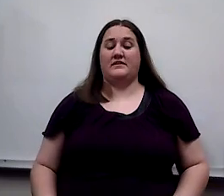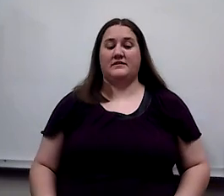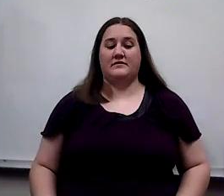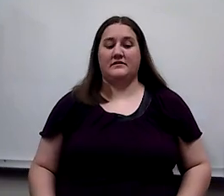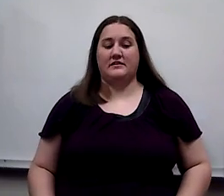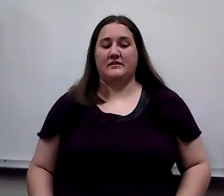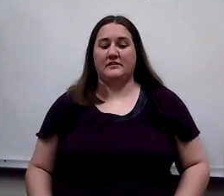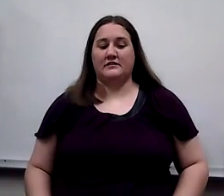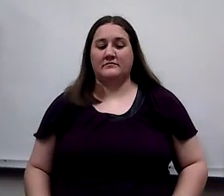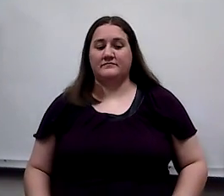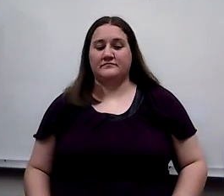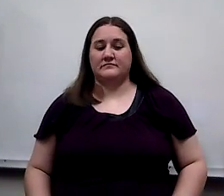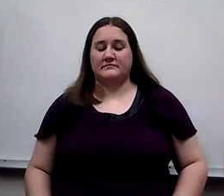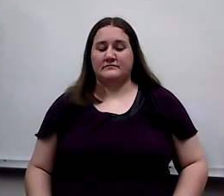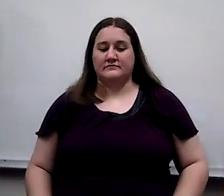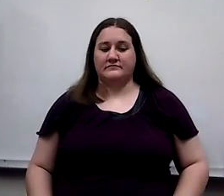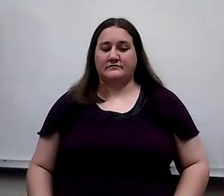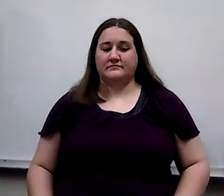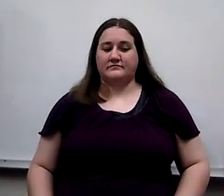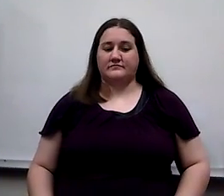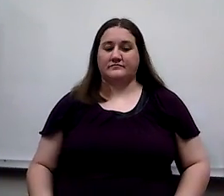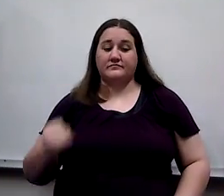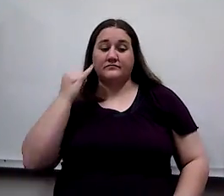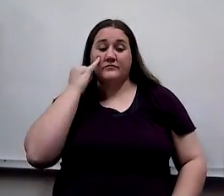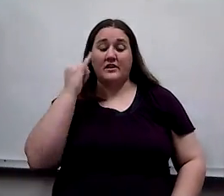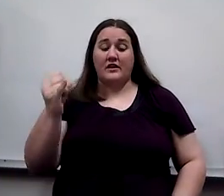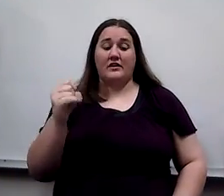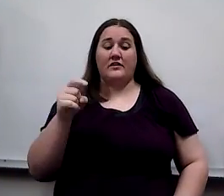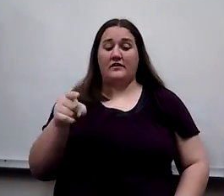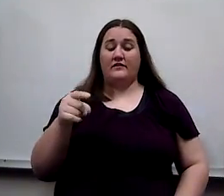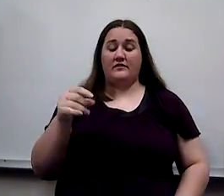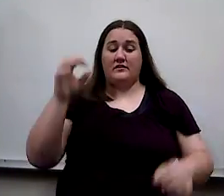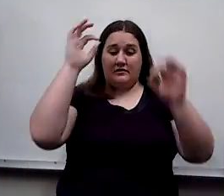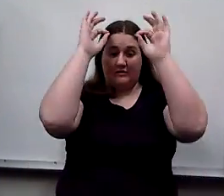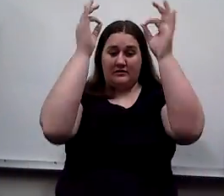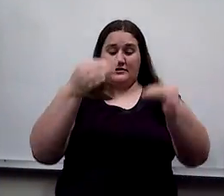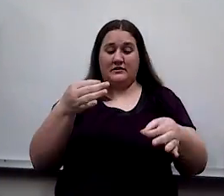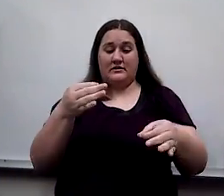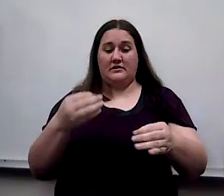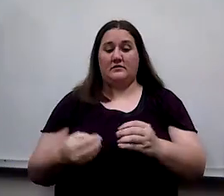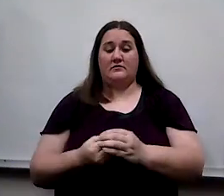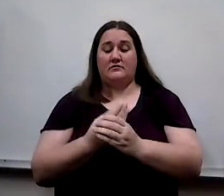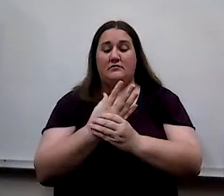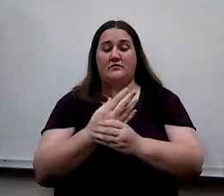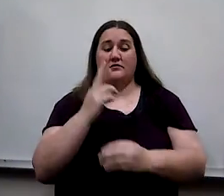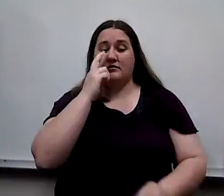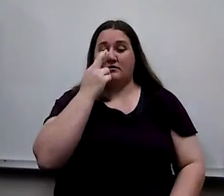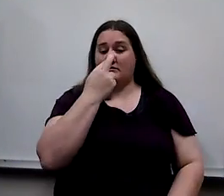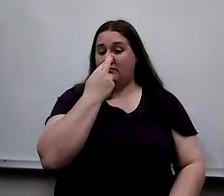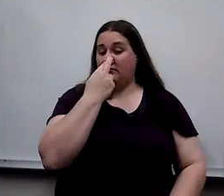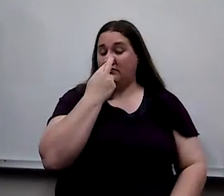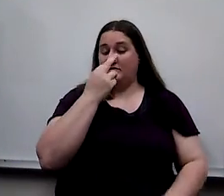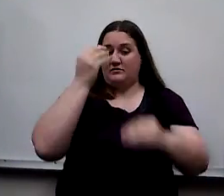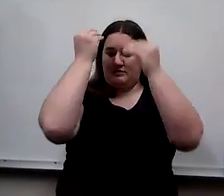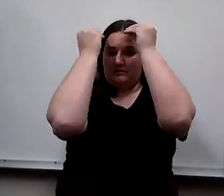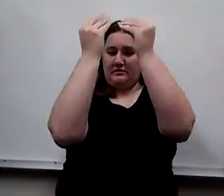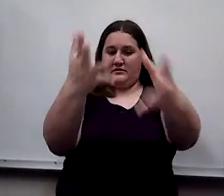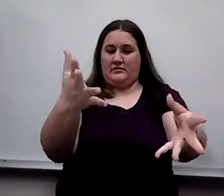of extra care that must be given. If you should decide to grow roses, the following simple and short guide